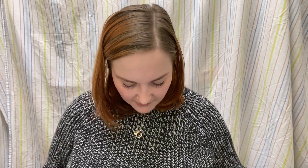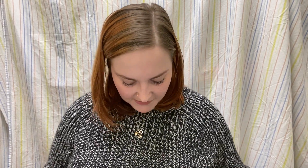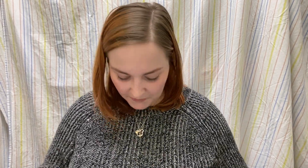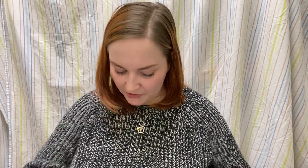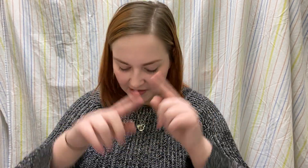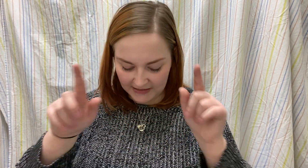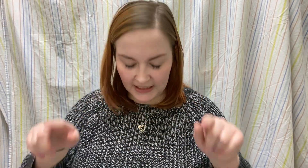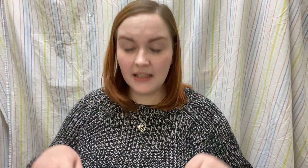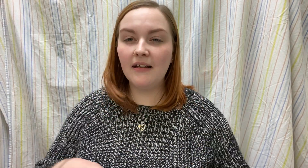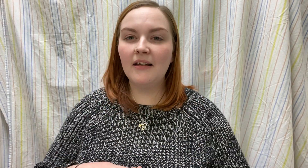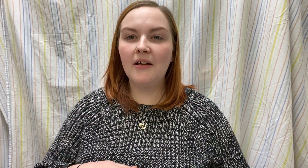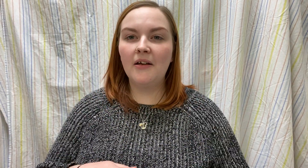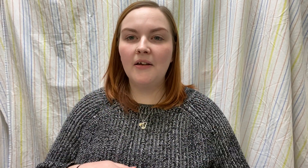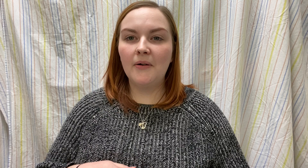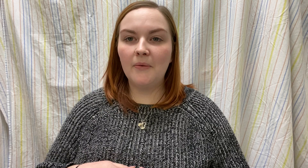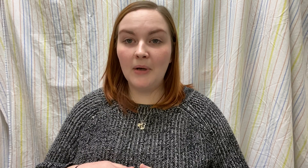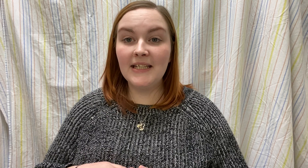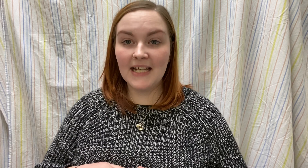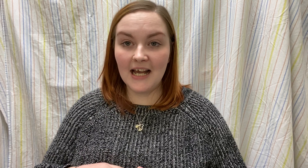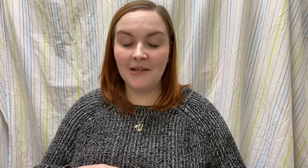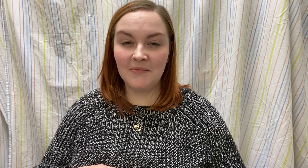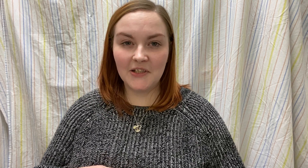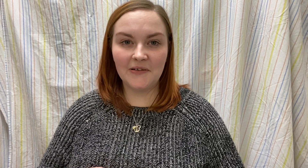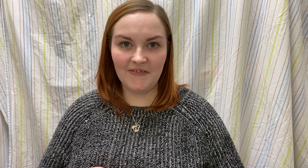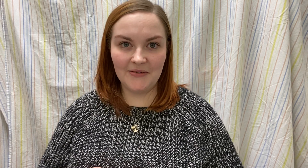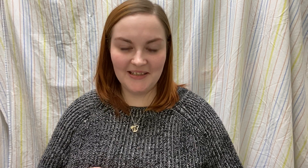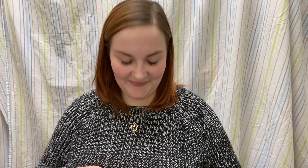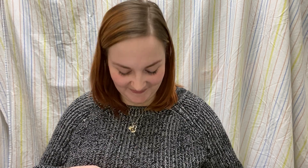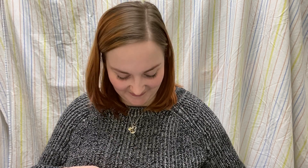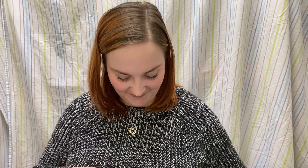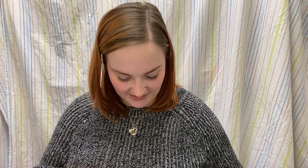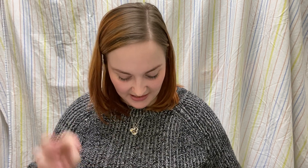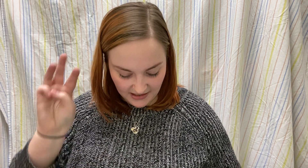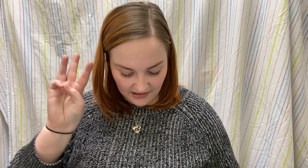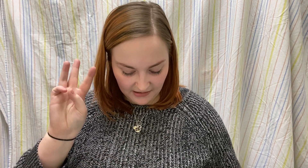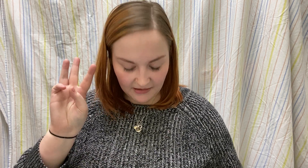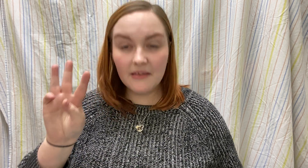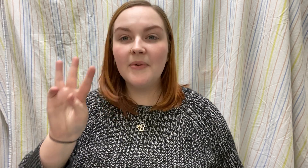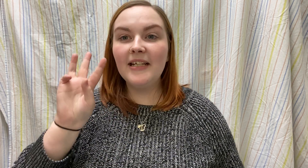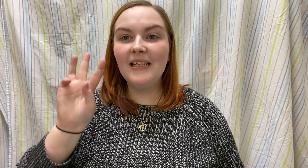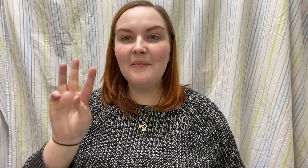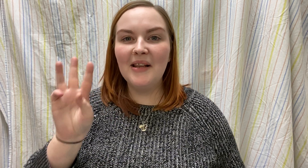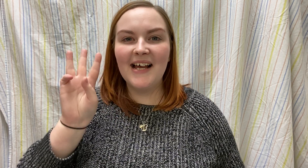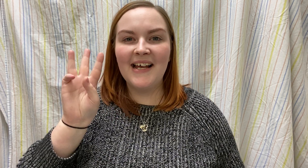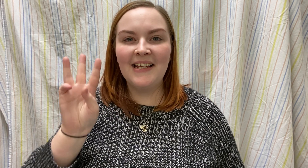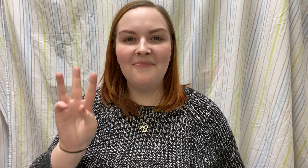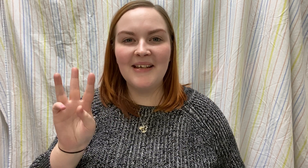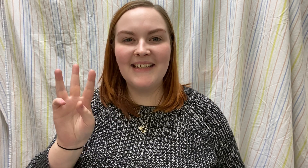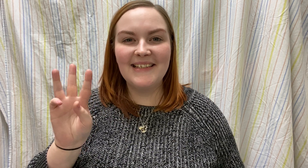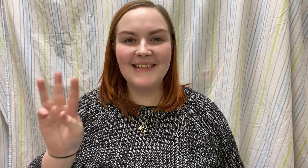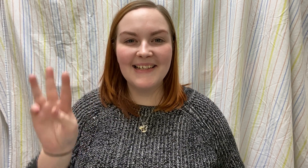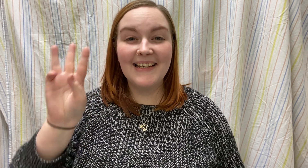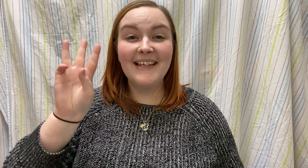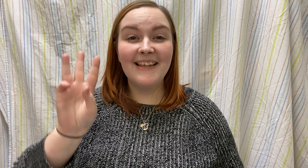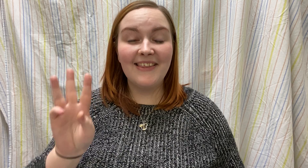So we'll just sing it one time to review it. Three blind mice,